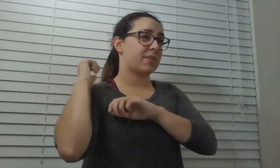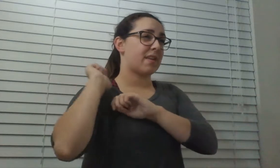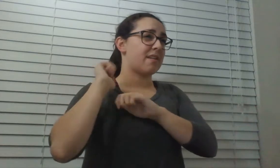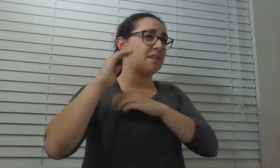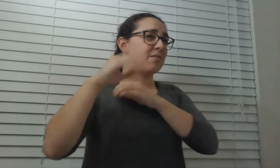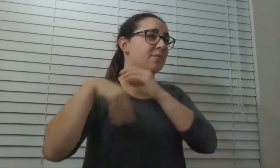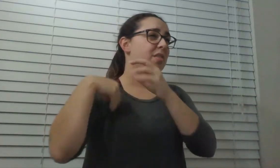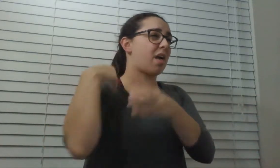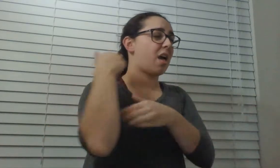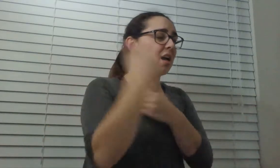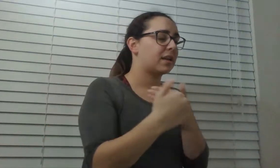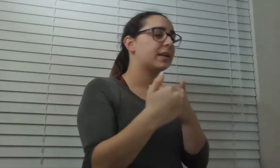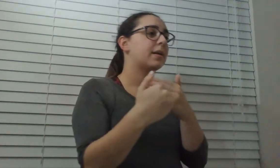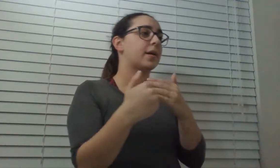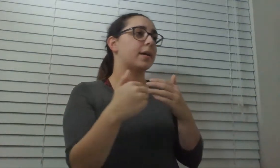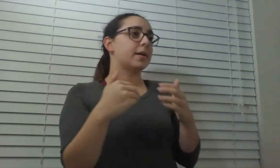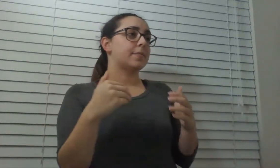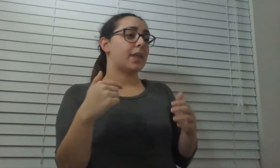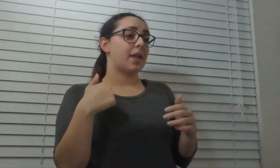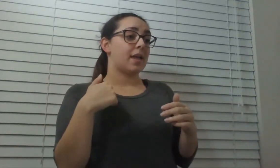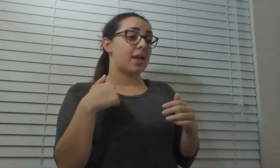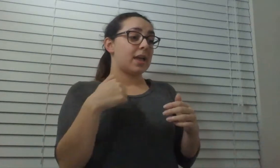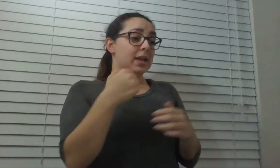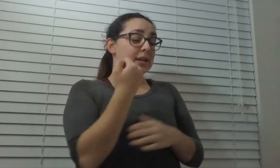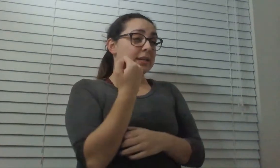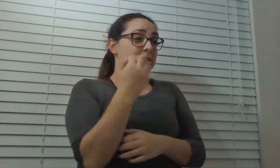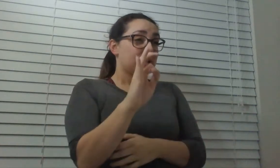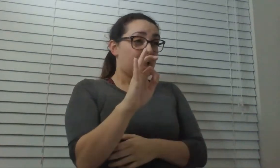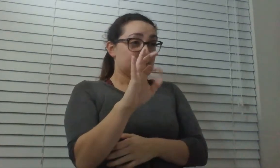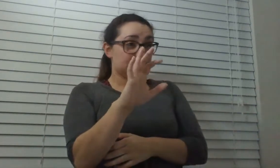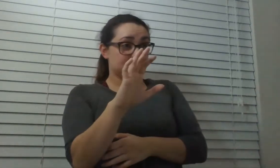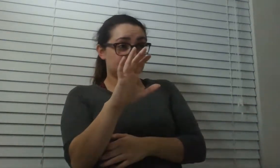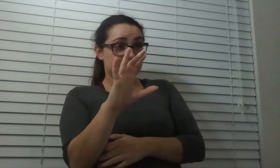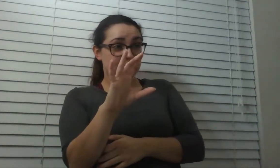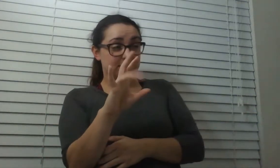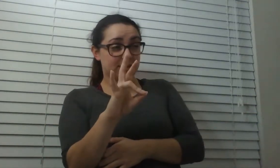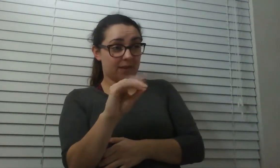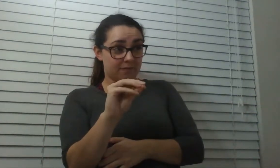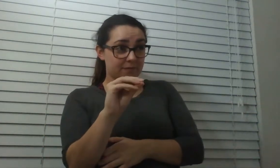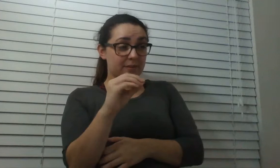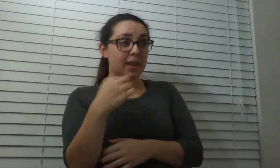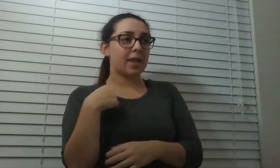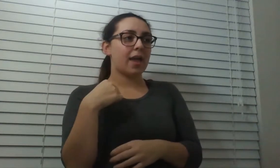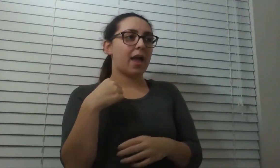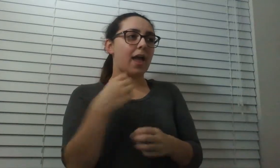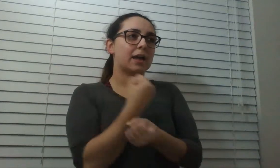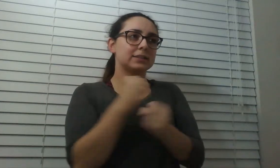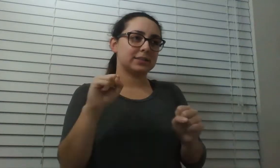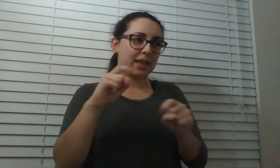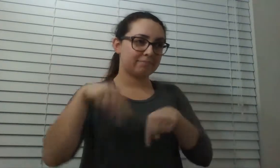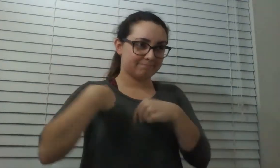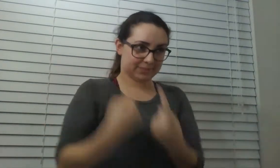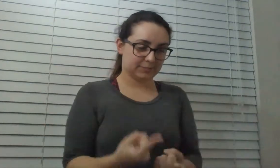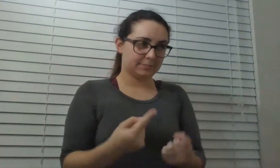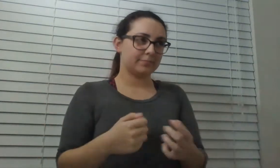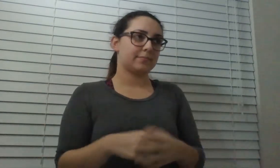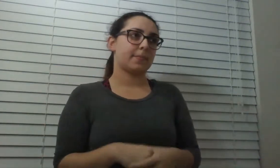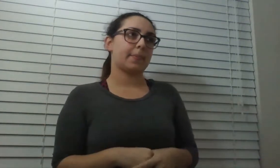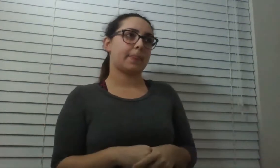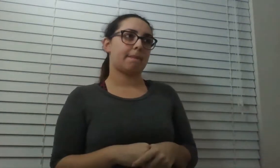This is an edible egg? This is an Been edible saved? egg. Yes. Does it stay edible if you kept it from 1970? It looks remarkably good It for